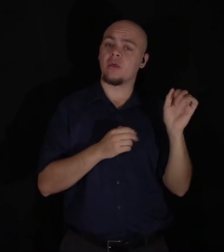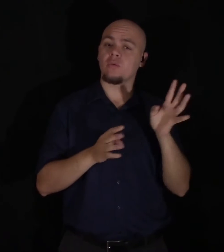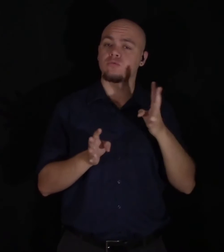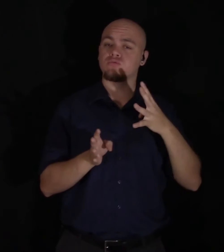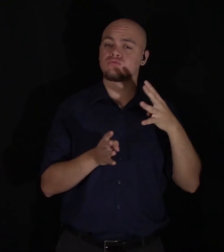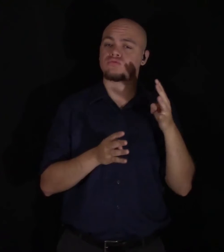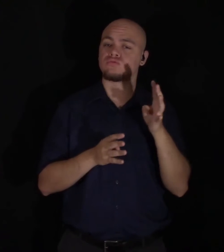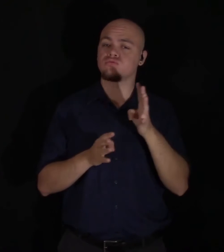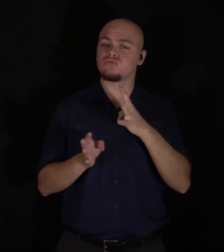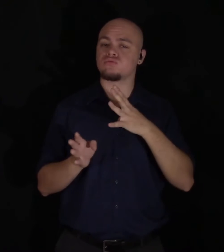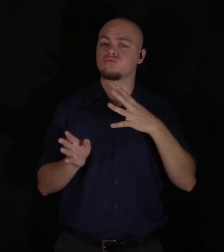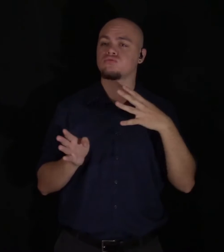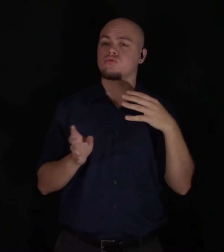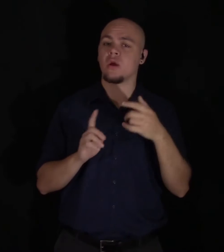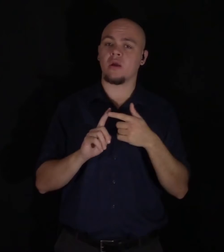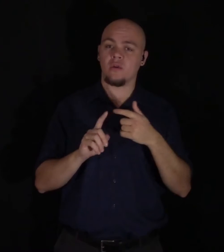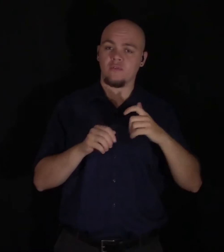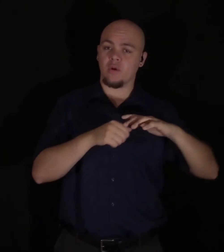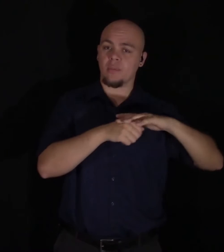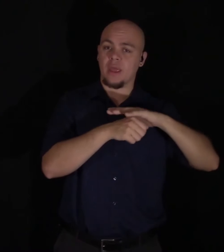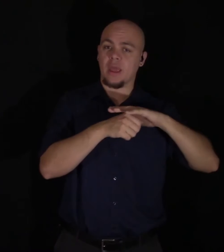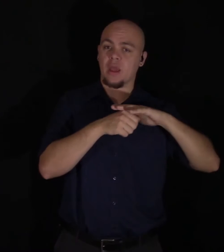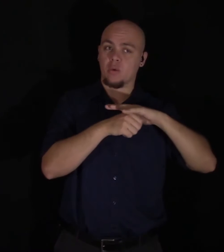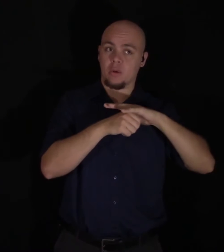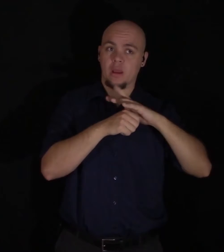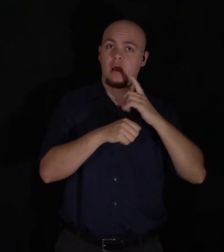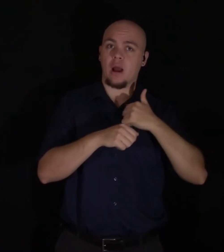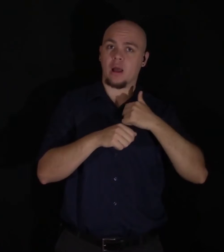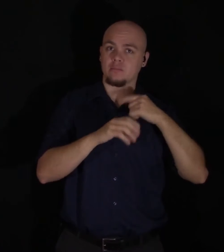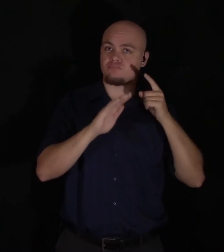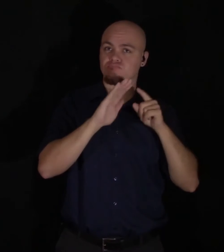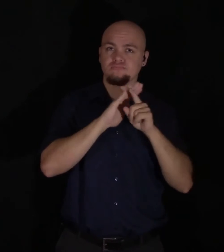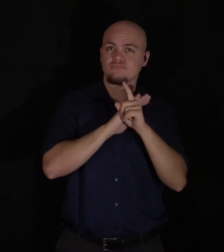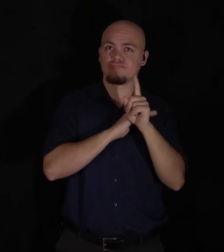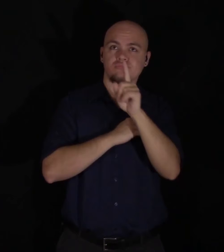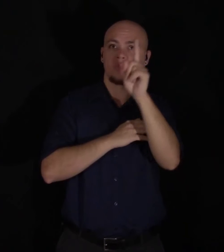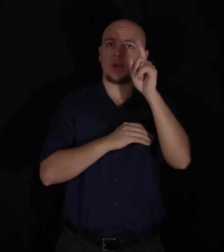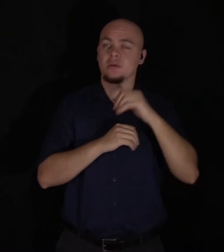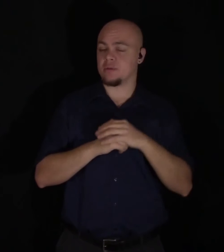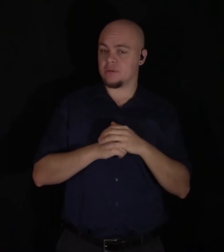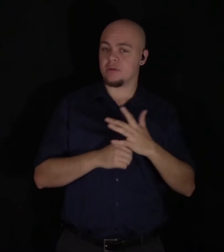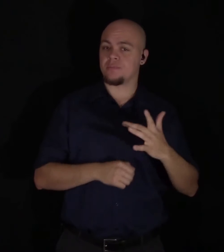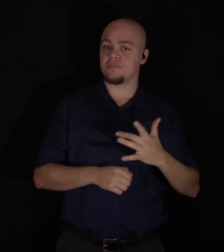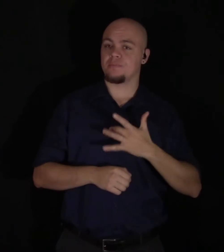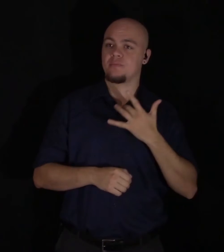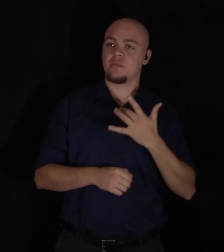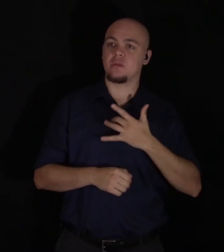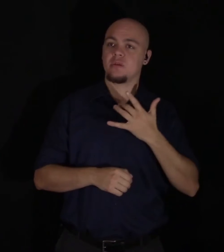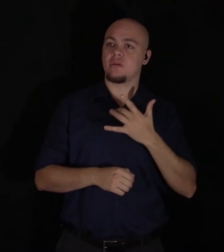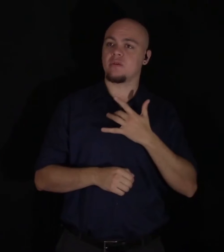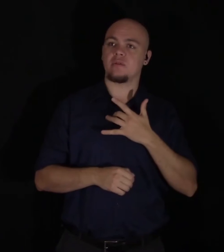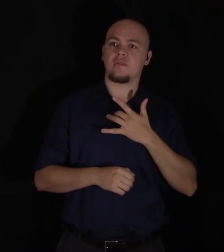has travelled from the regions towards which I am advancing, gives me a foretaste of those icy